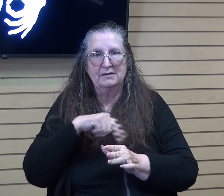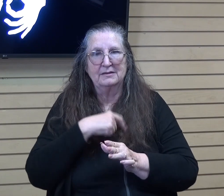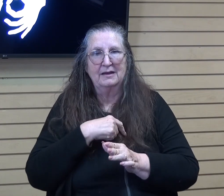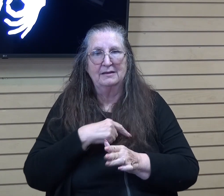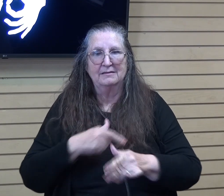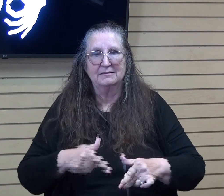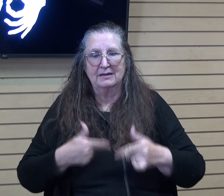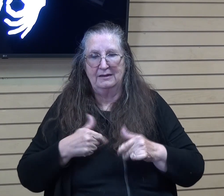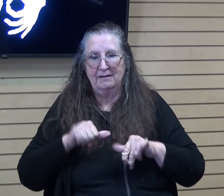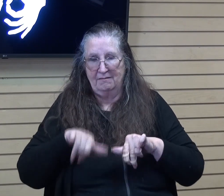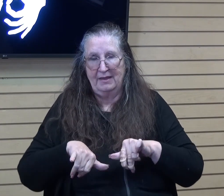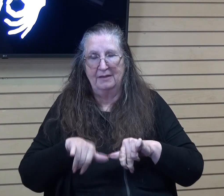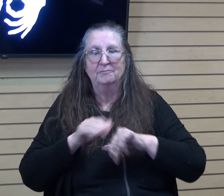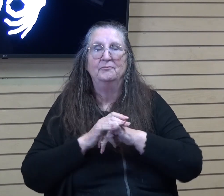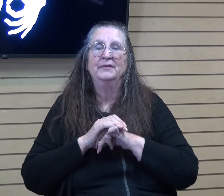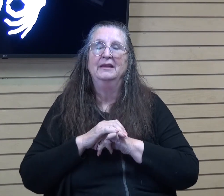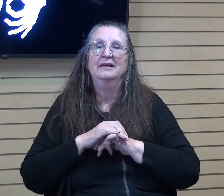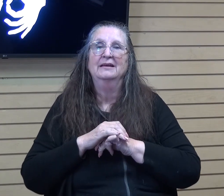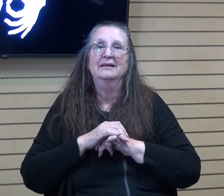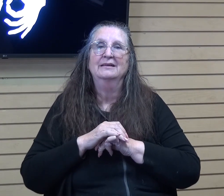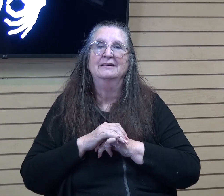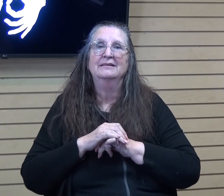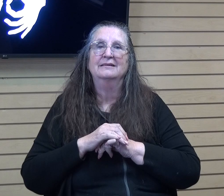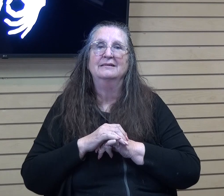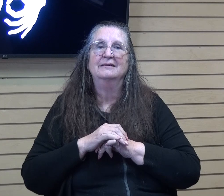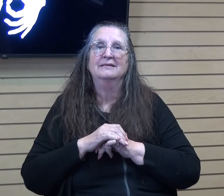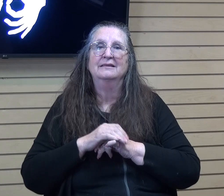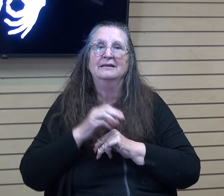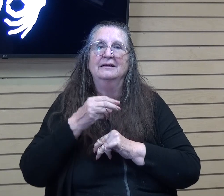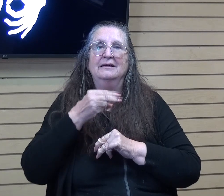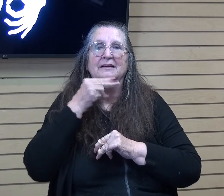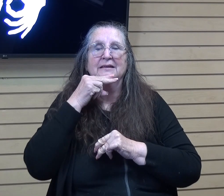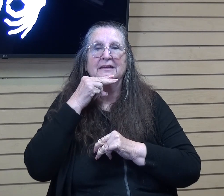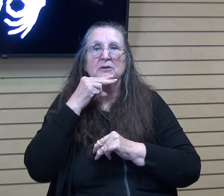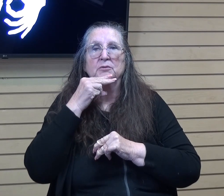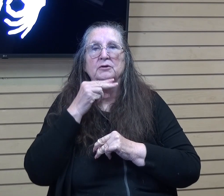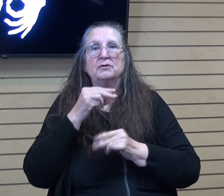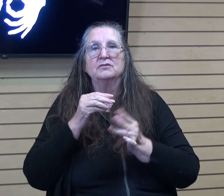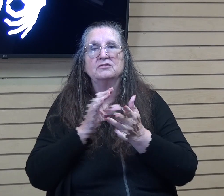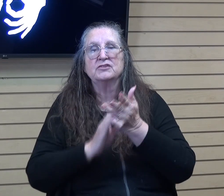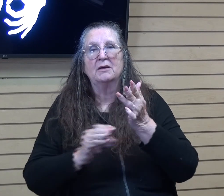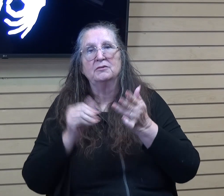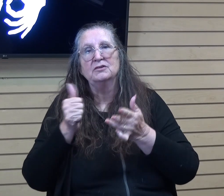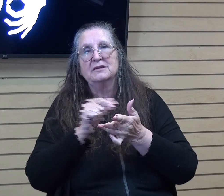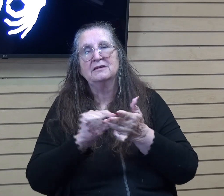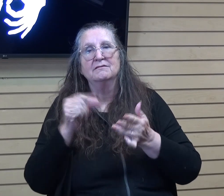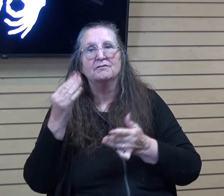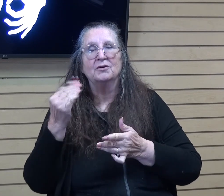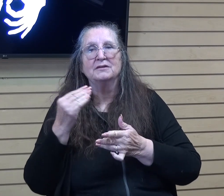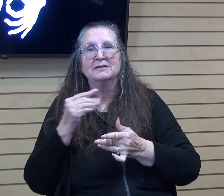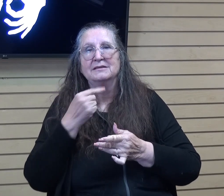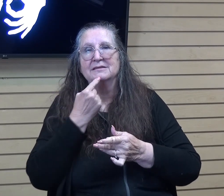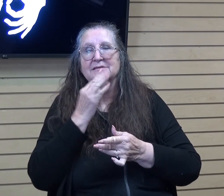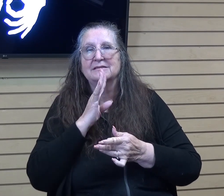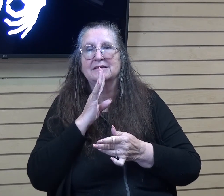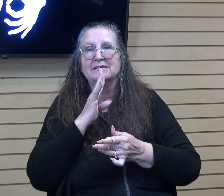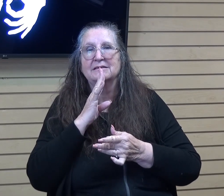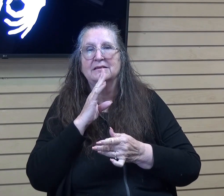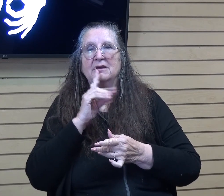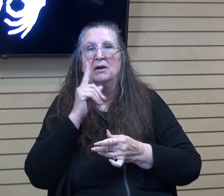out. In Hebrews chapter 10 verse 14, it says, by one